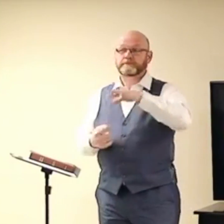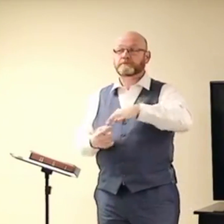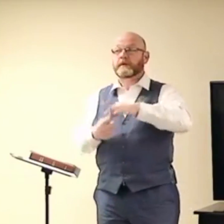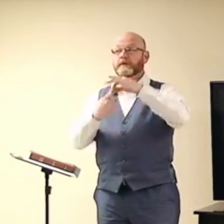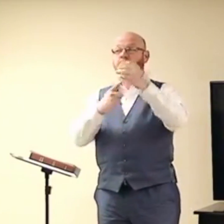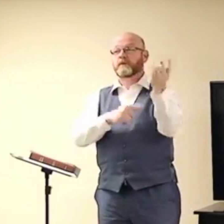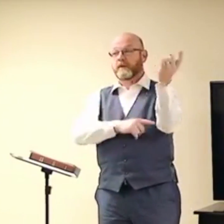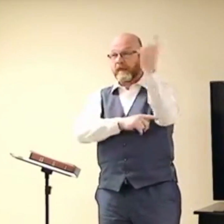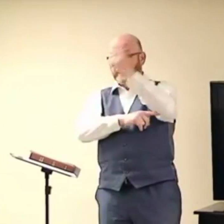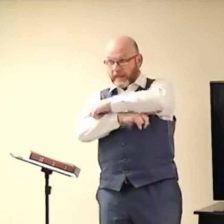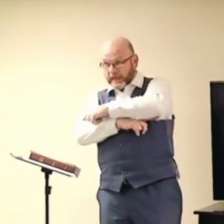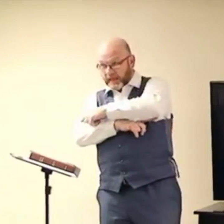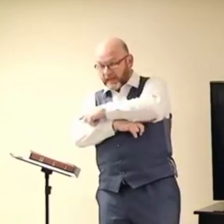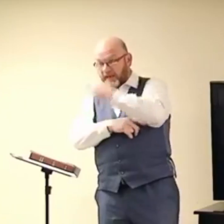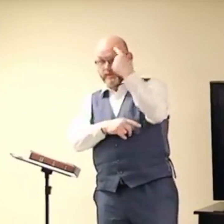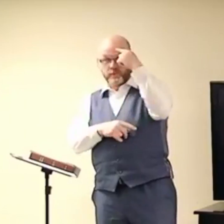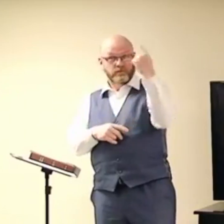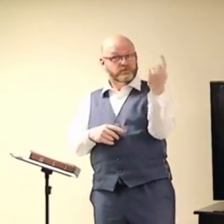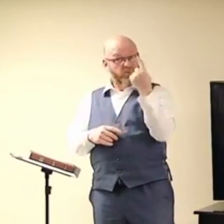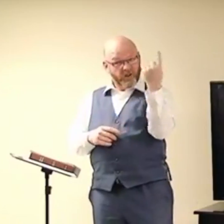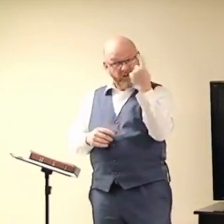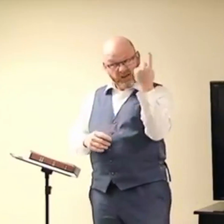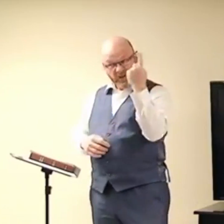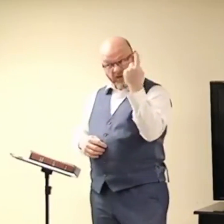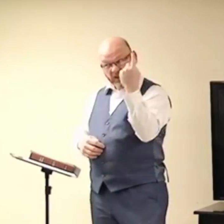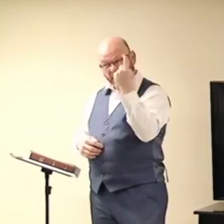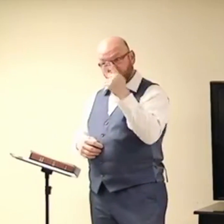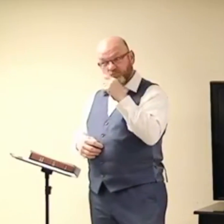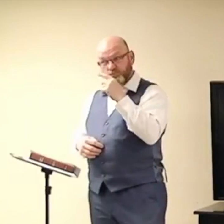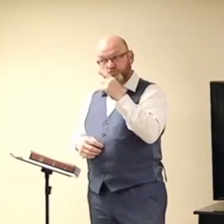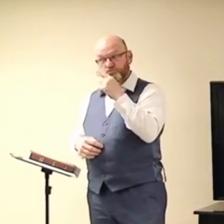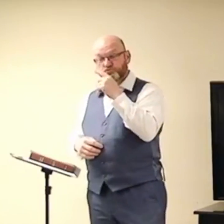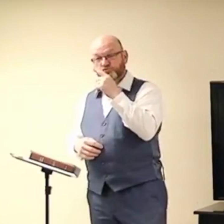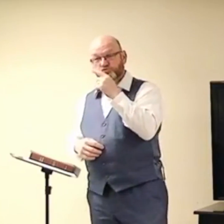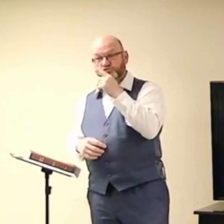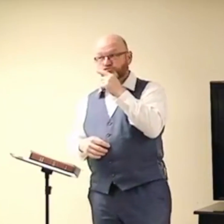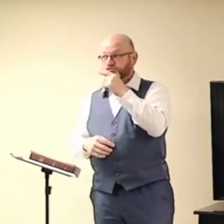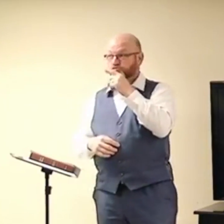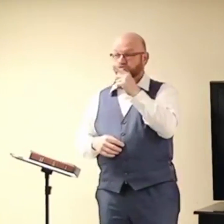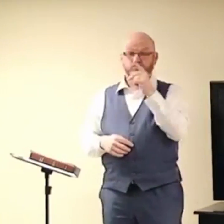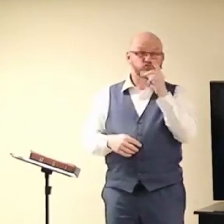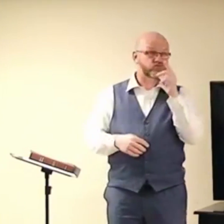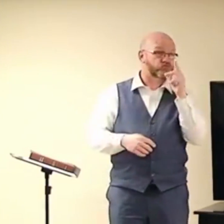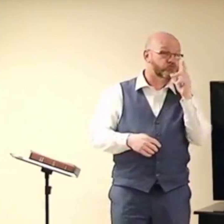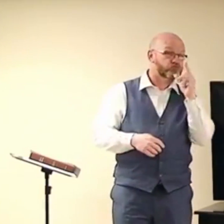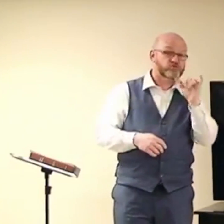Tomorrow is a special day for someone. Who is it?